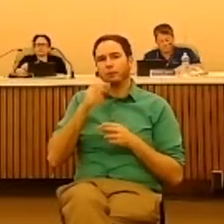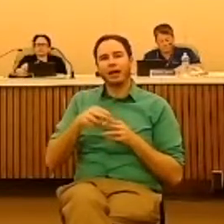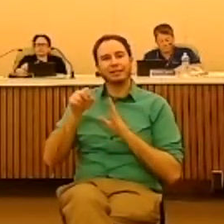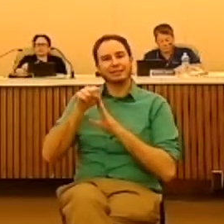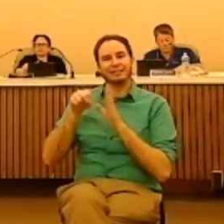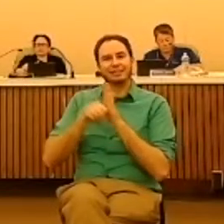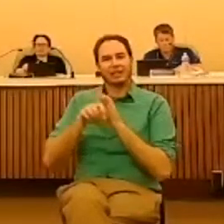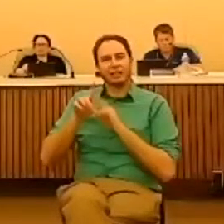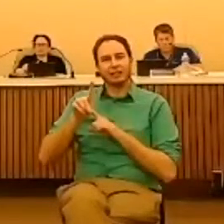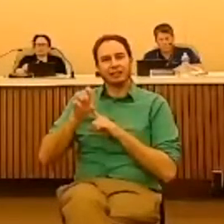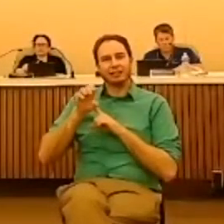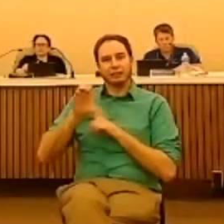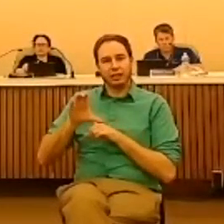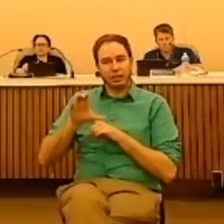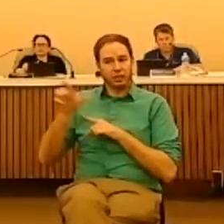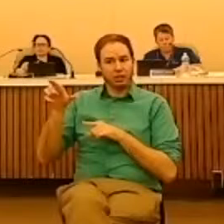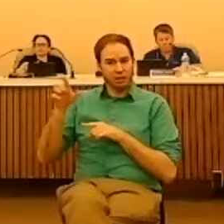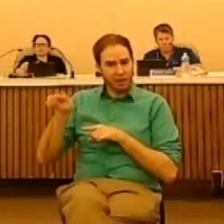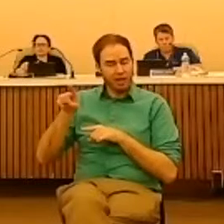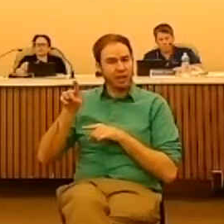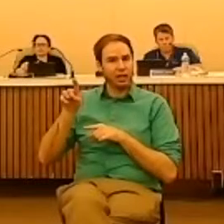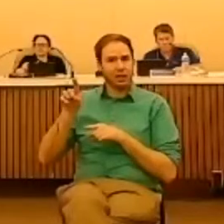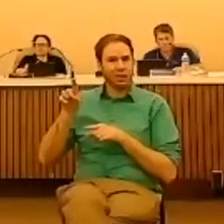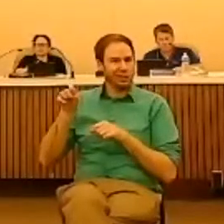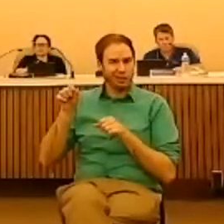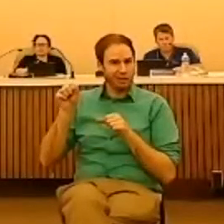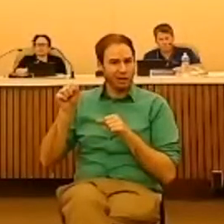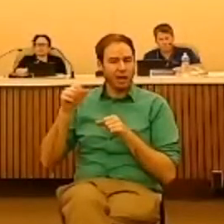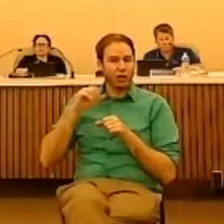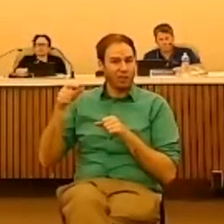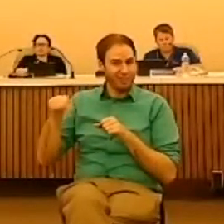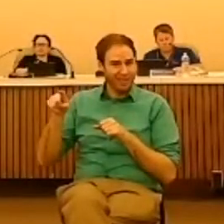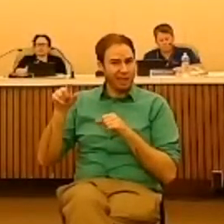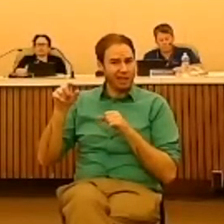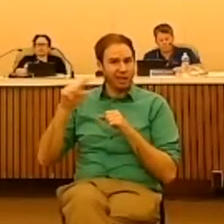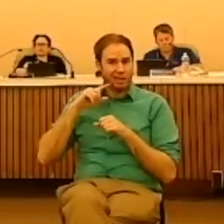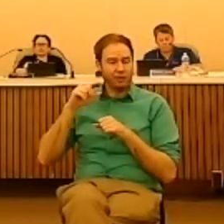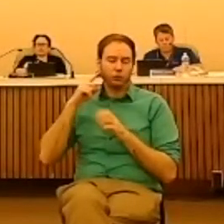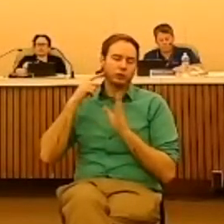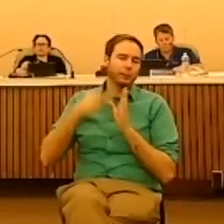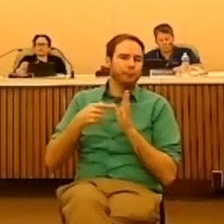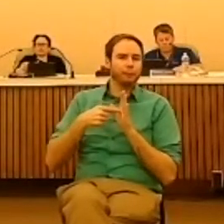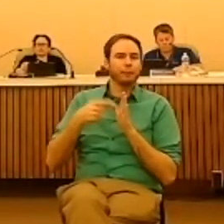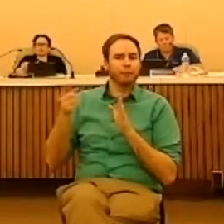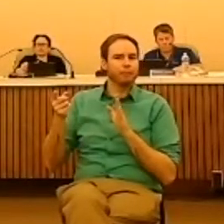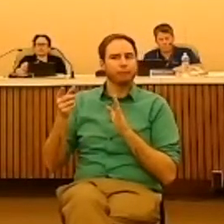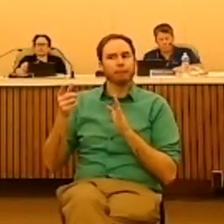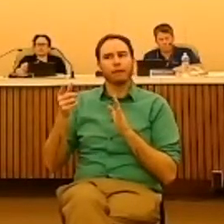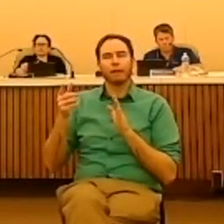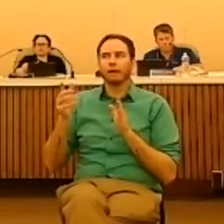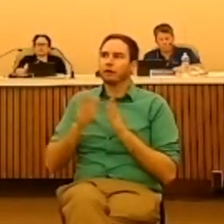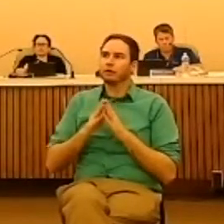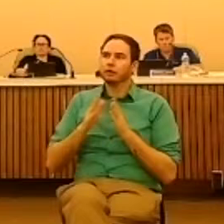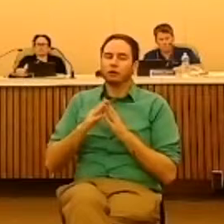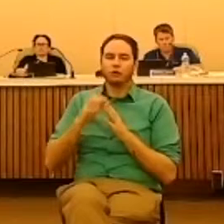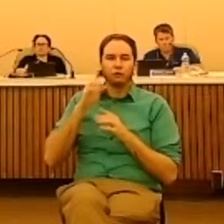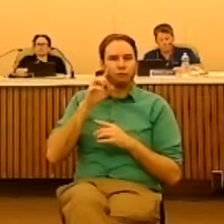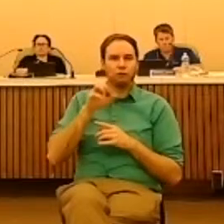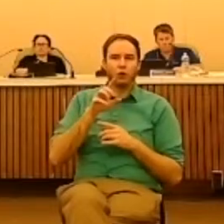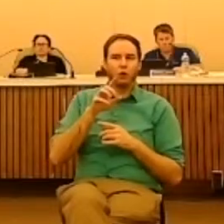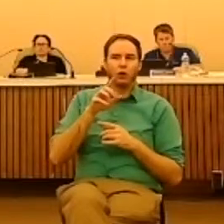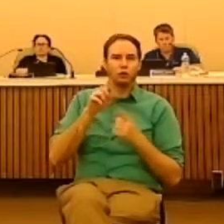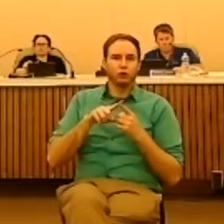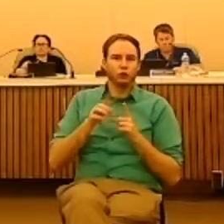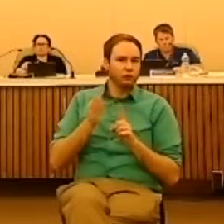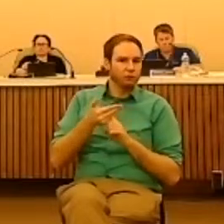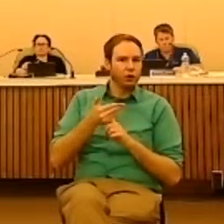state DEC, is there a way for them? Like, could they meet if they weren't for it with the volume of traffic? Is there a way to